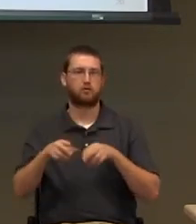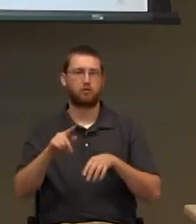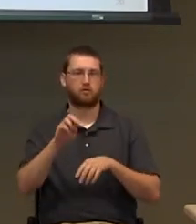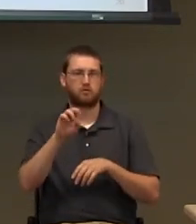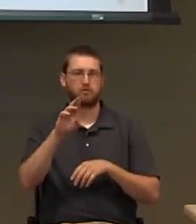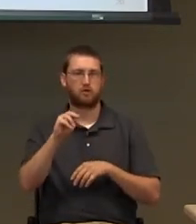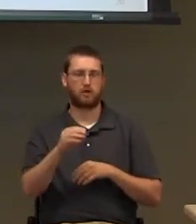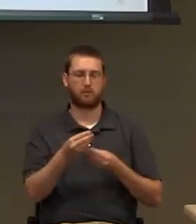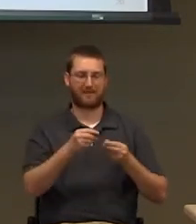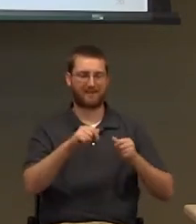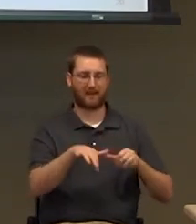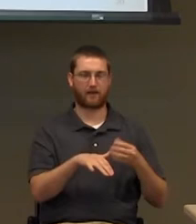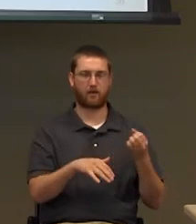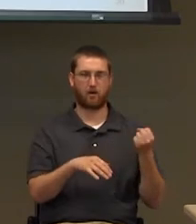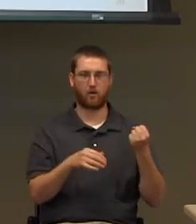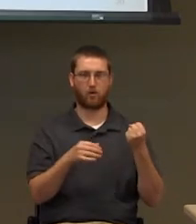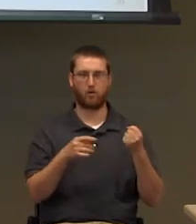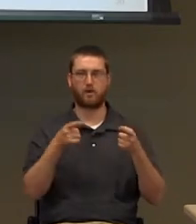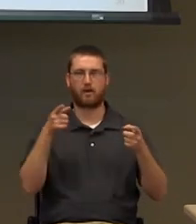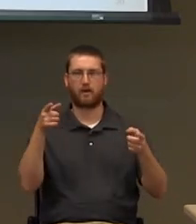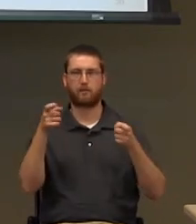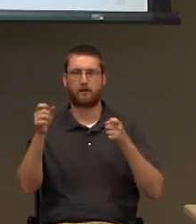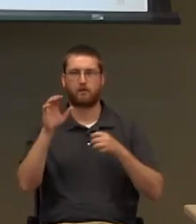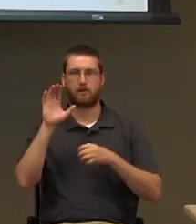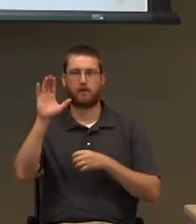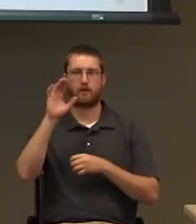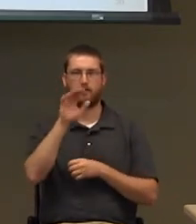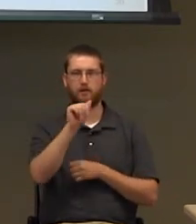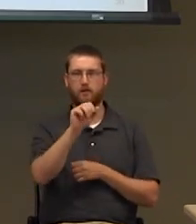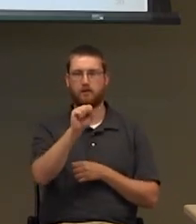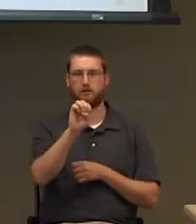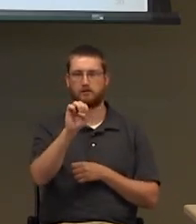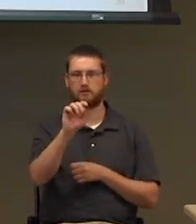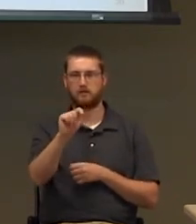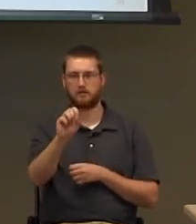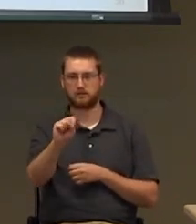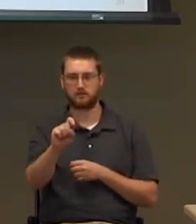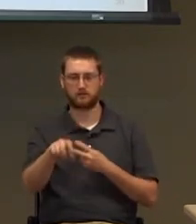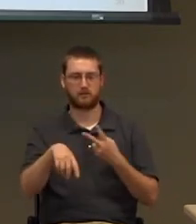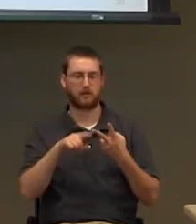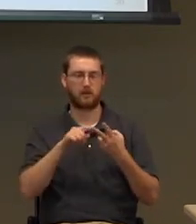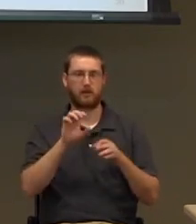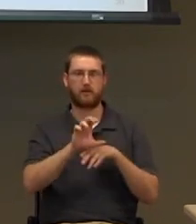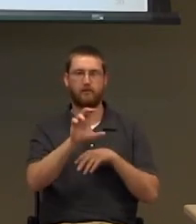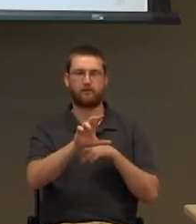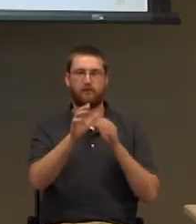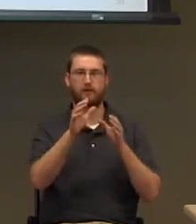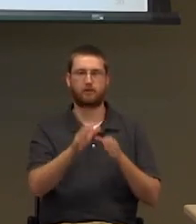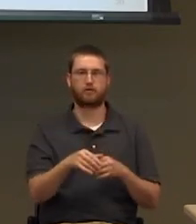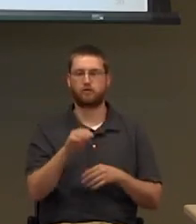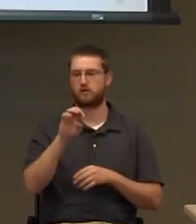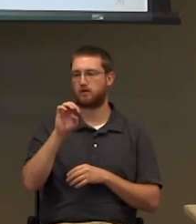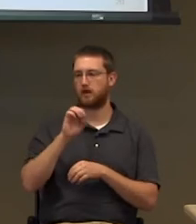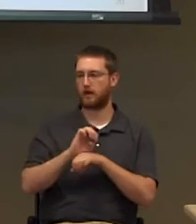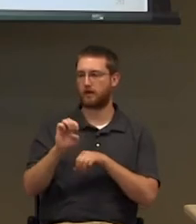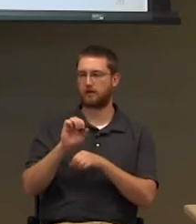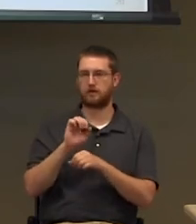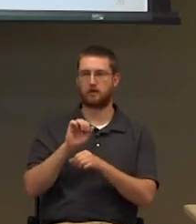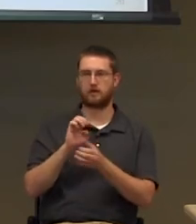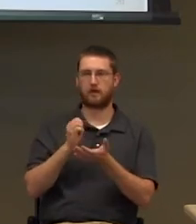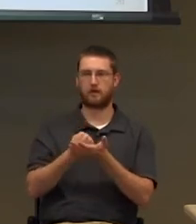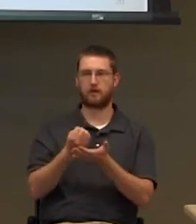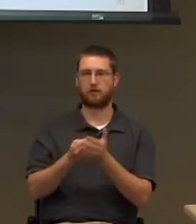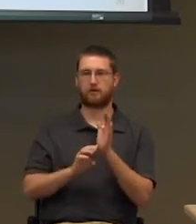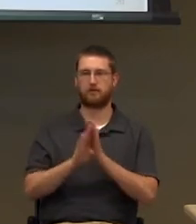holding and management of their assets, and an investor in economic development. So the Industrial Foundation